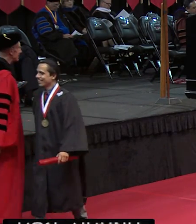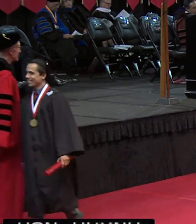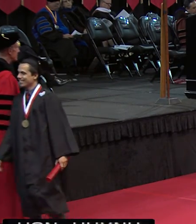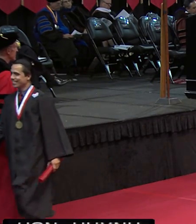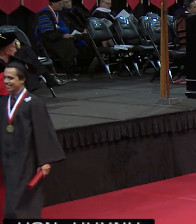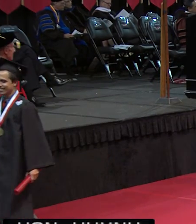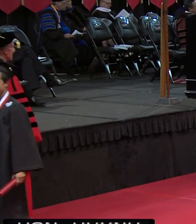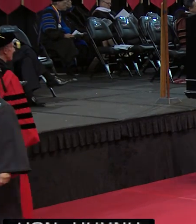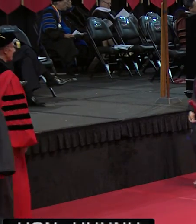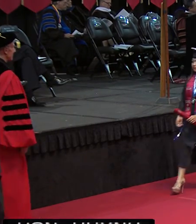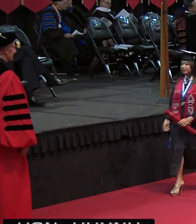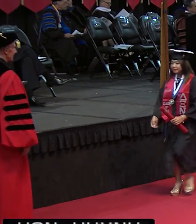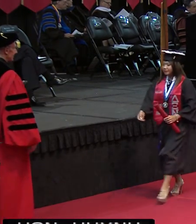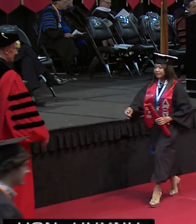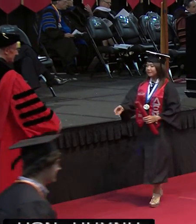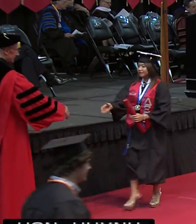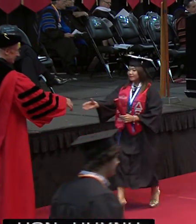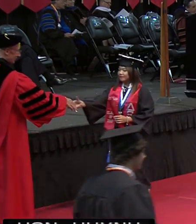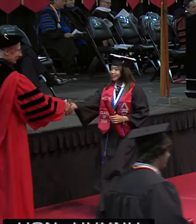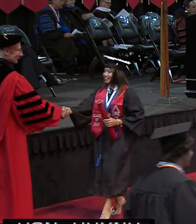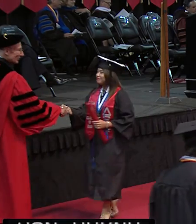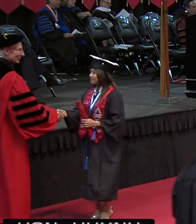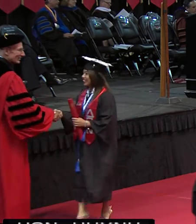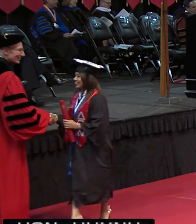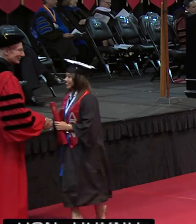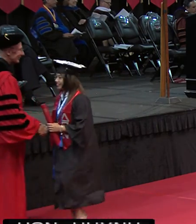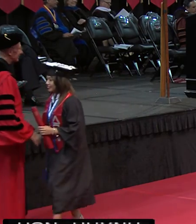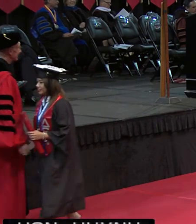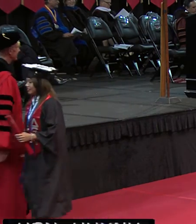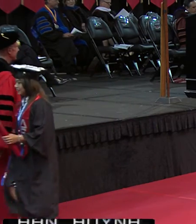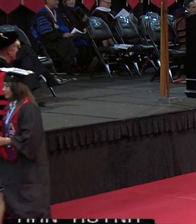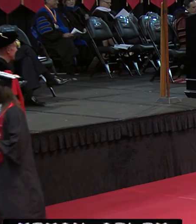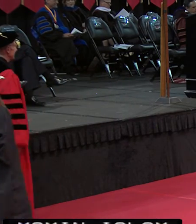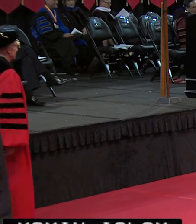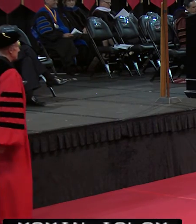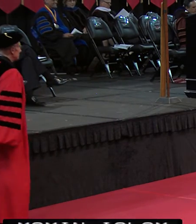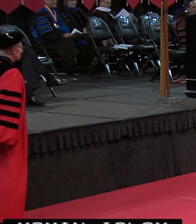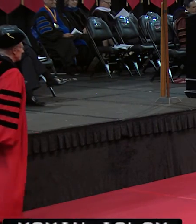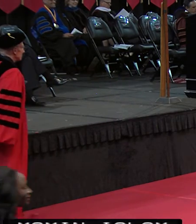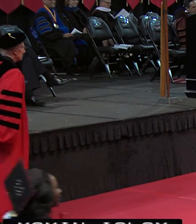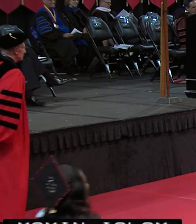Summa cum laude graduate, Sucharita Marneni.